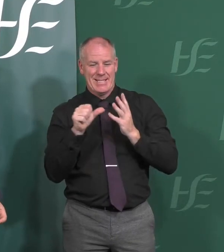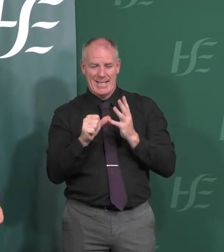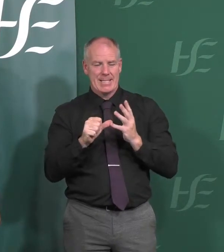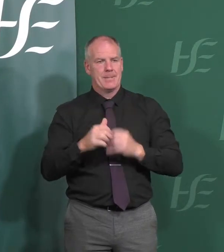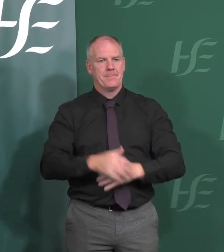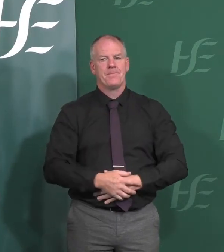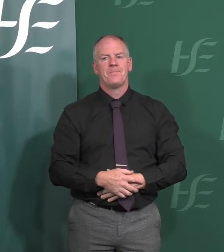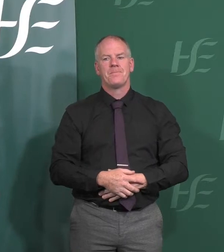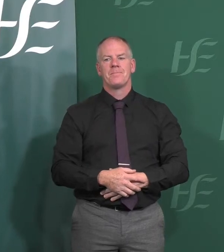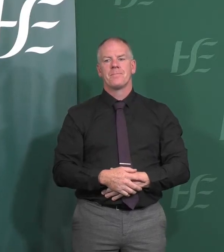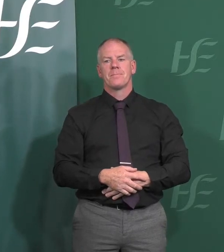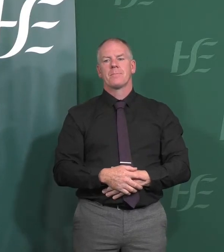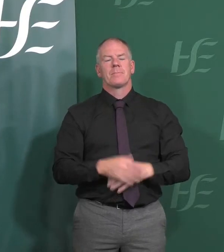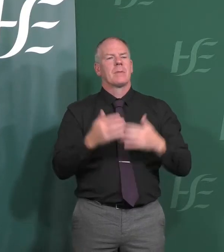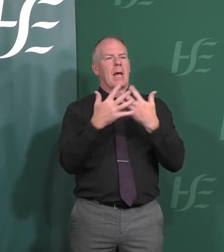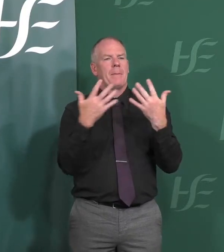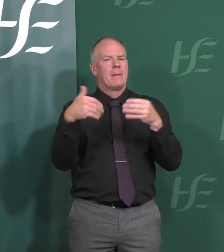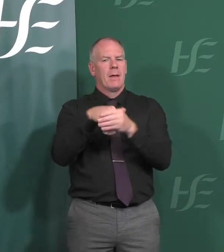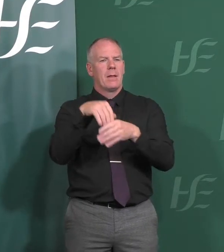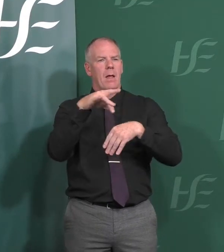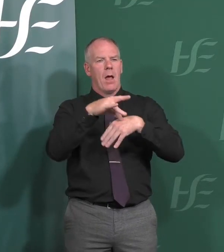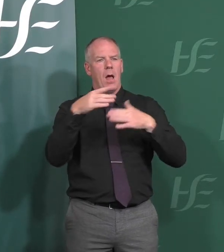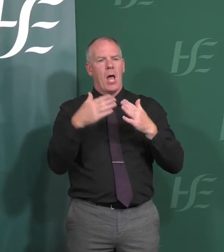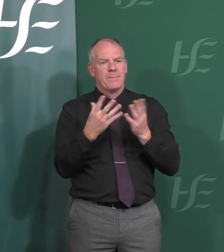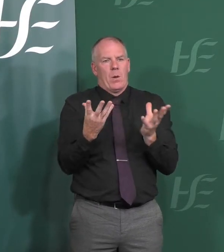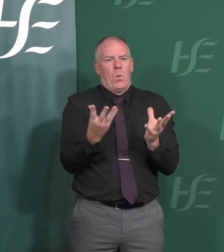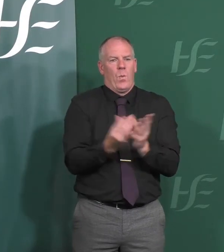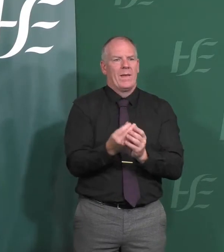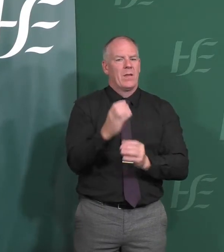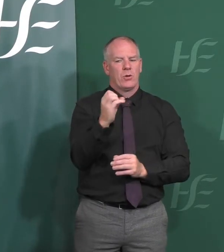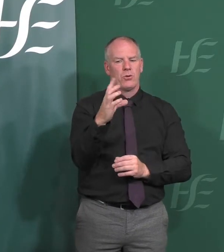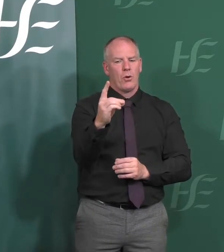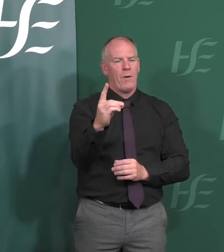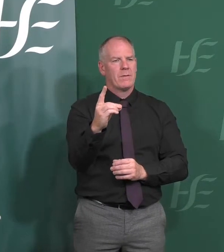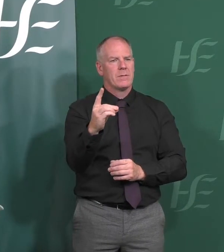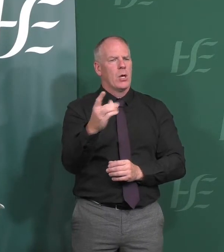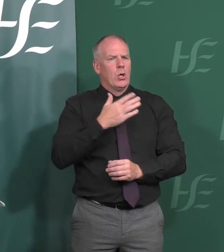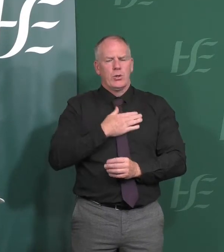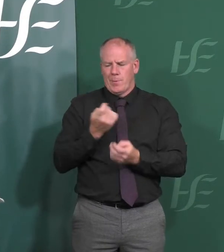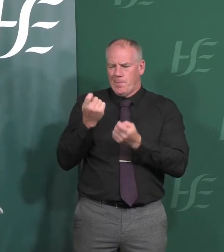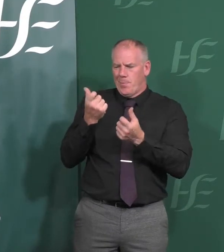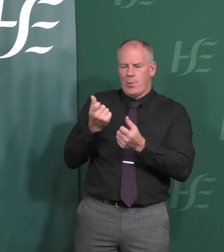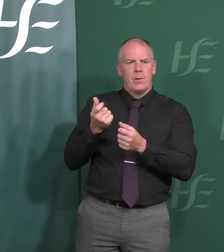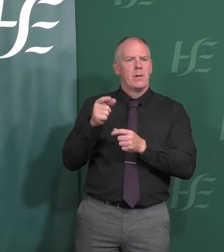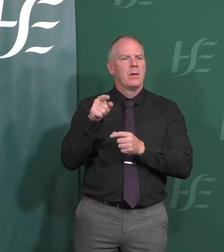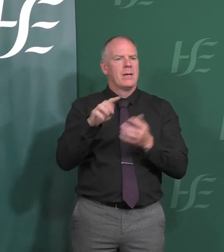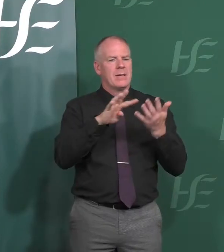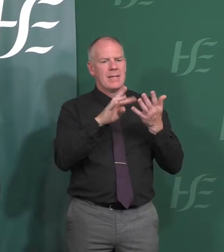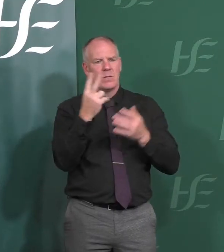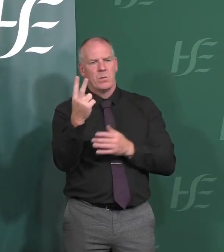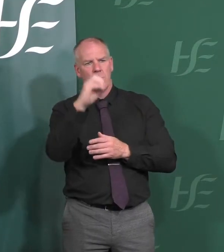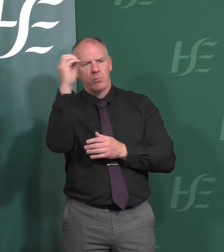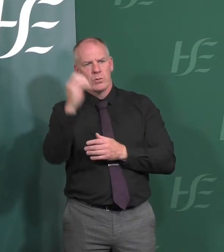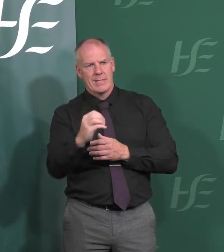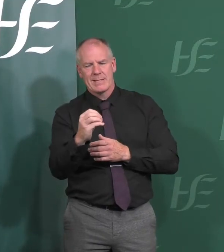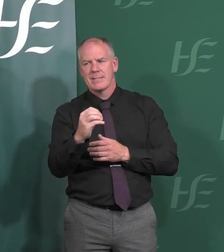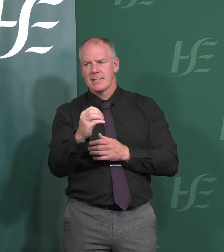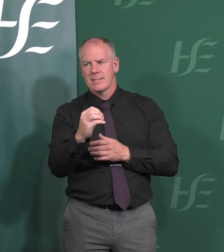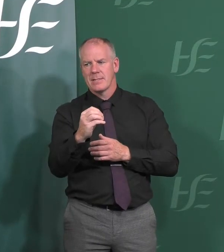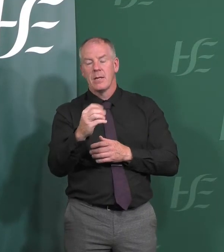In terms of hospitalisation cases and COVID, again, a snapshot, 92%, this is in relation